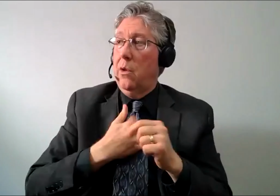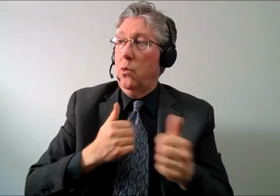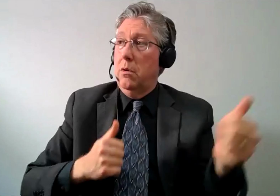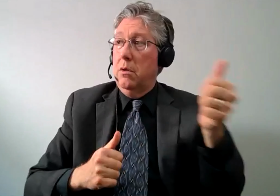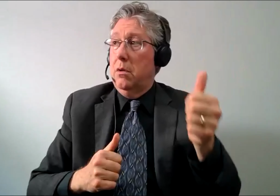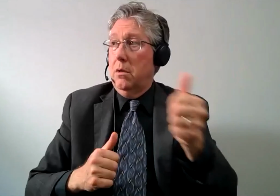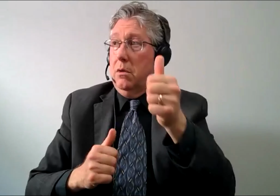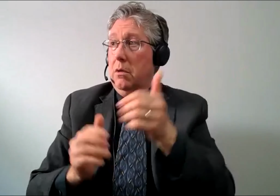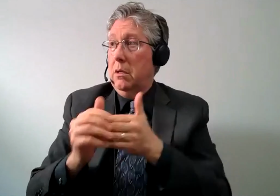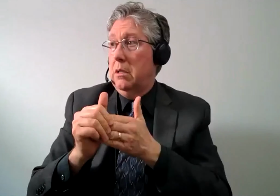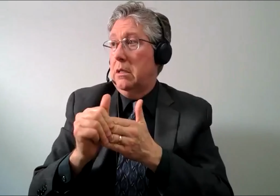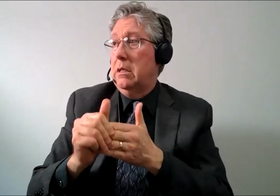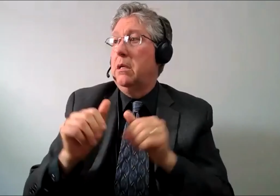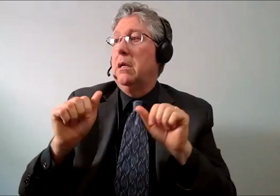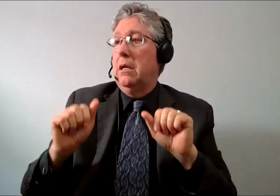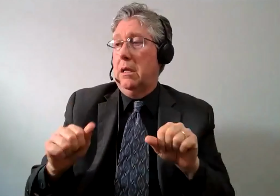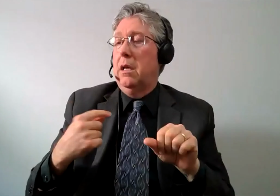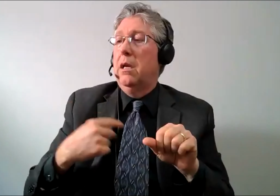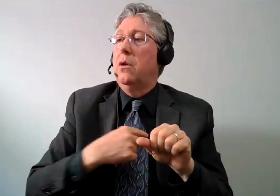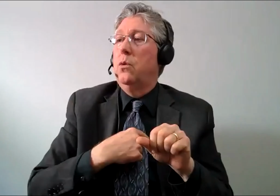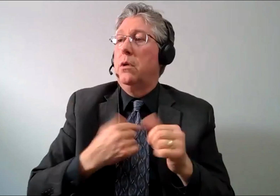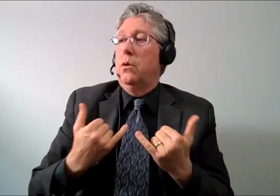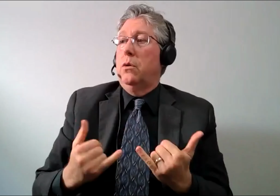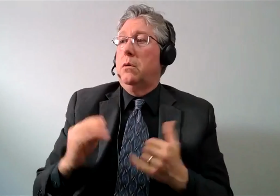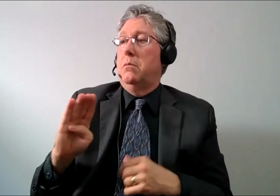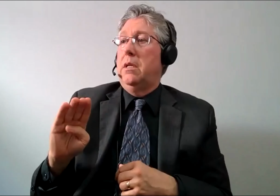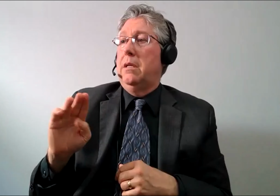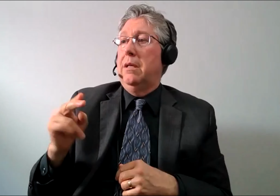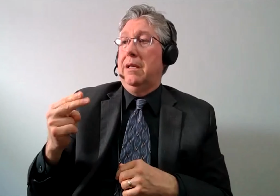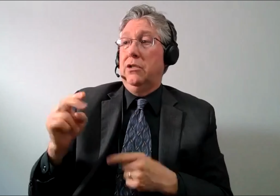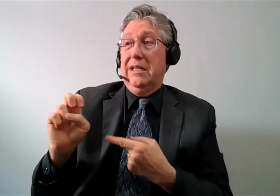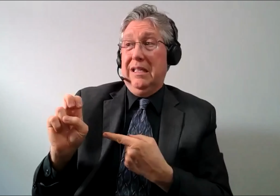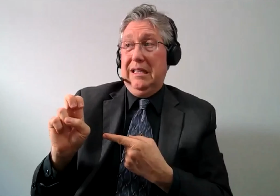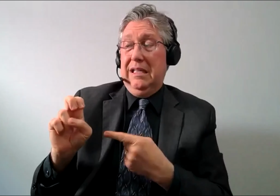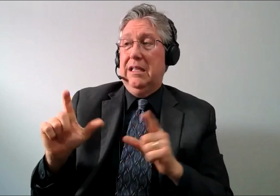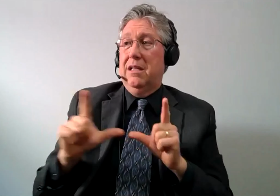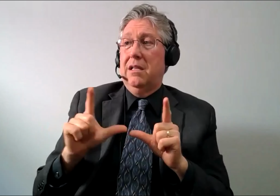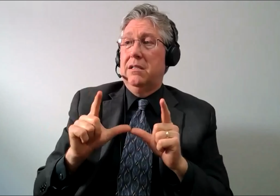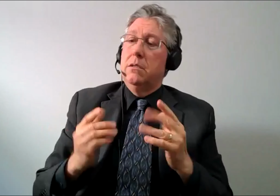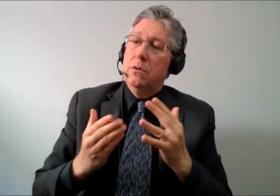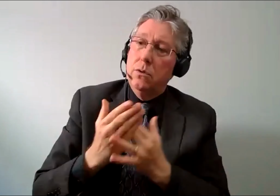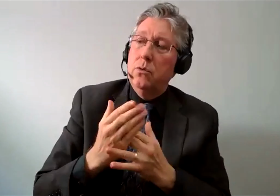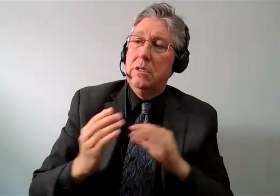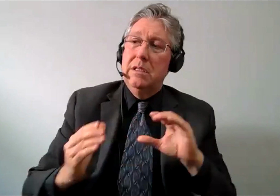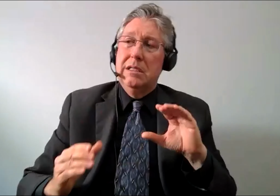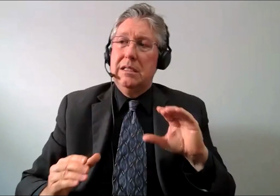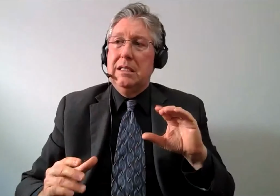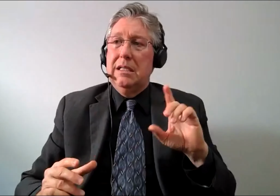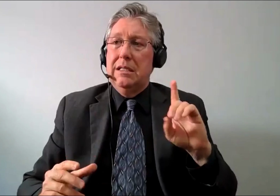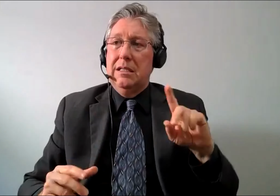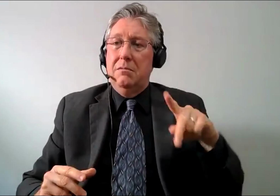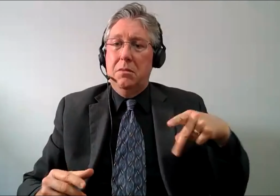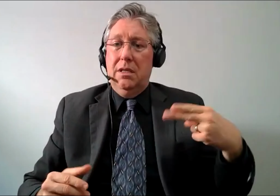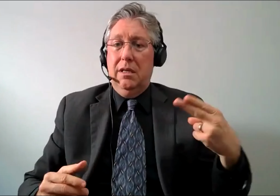that we can renew our current BHE license through CDPHE for the next year since